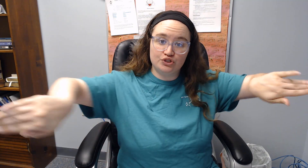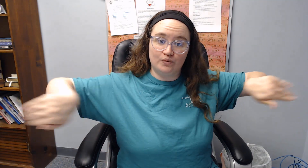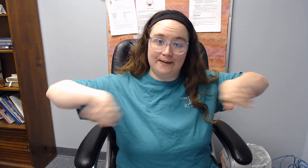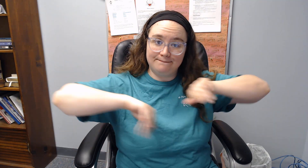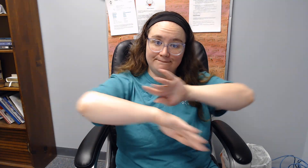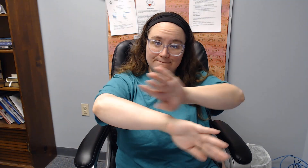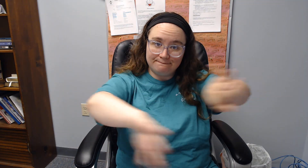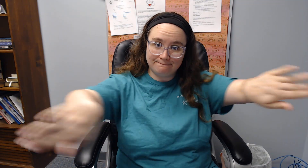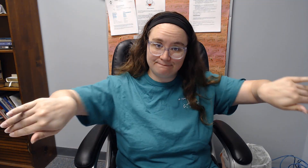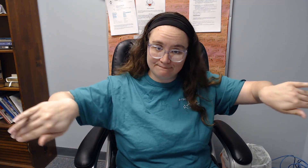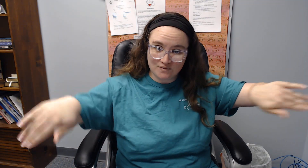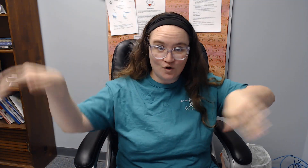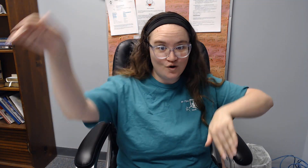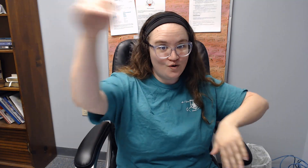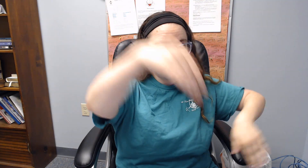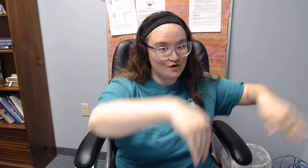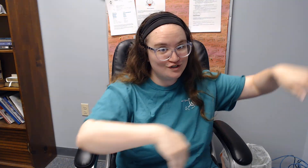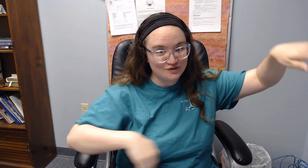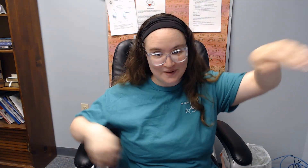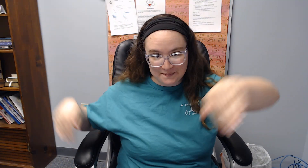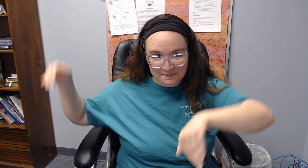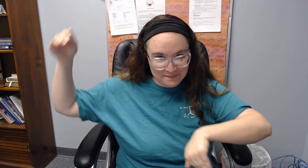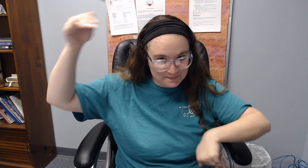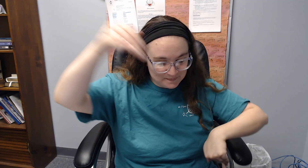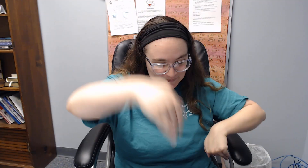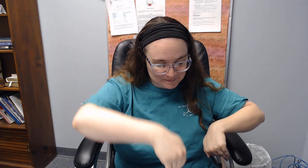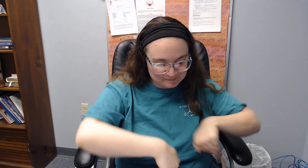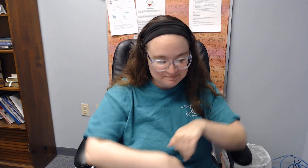Swim or swim.